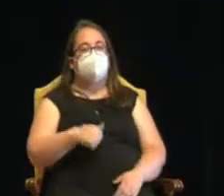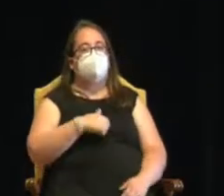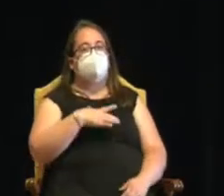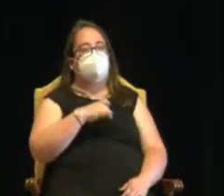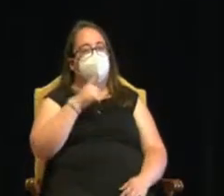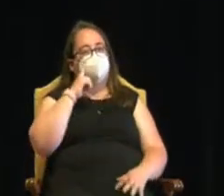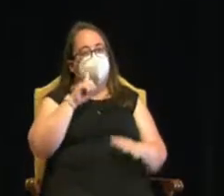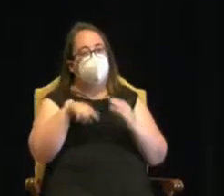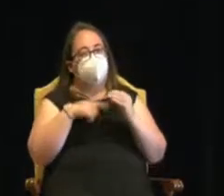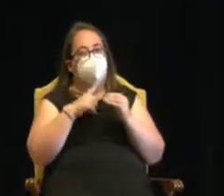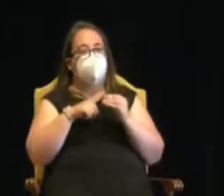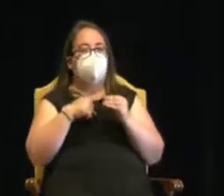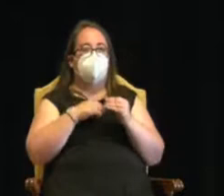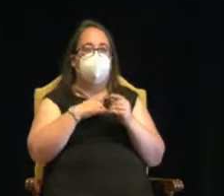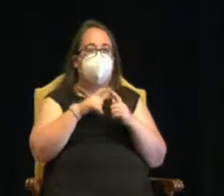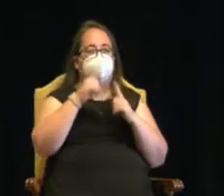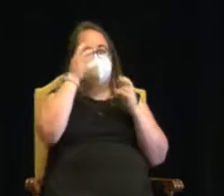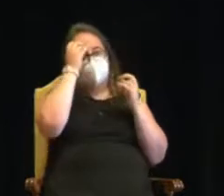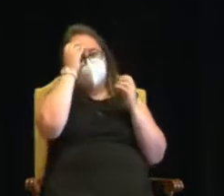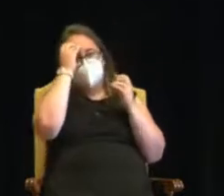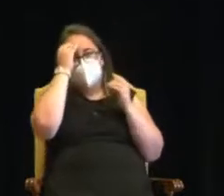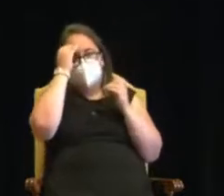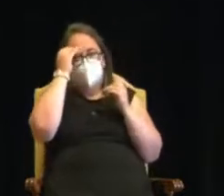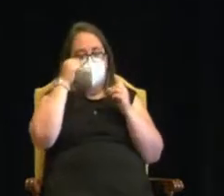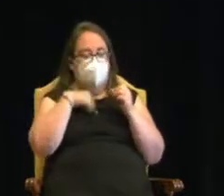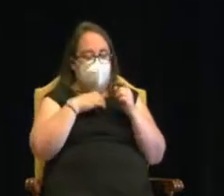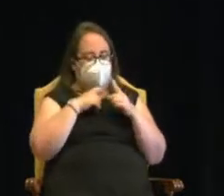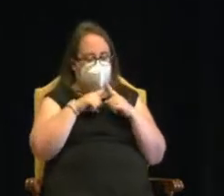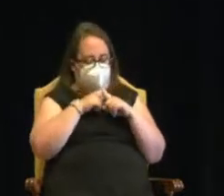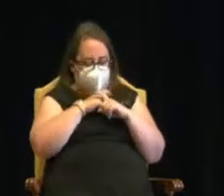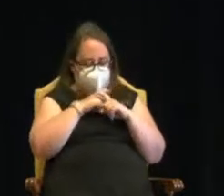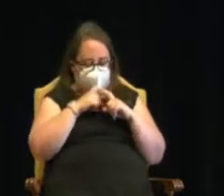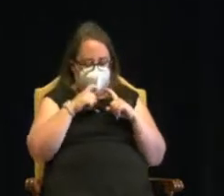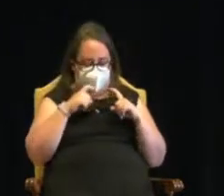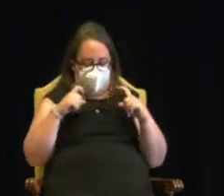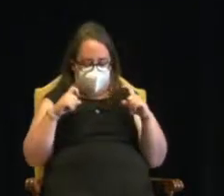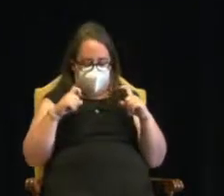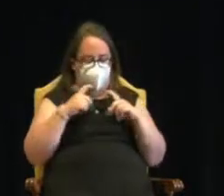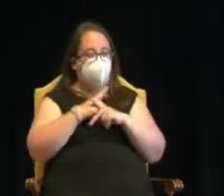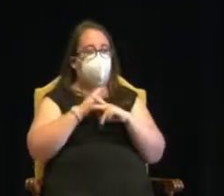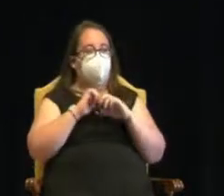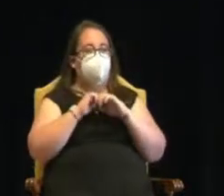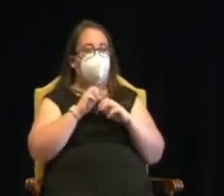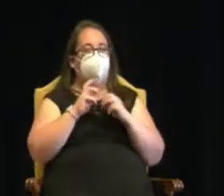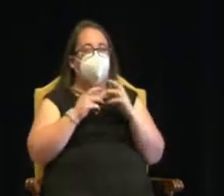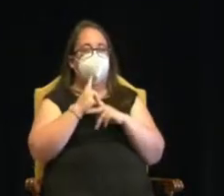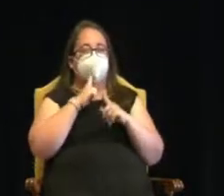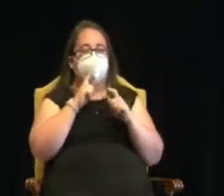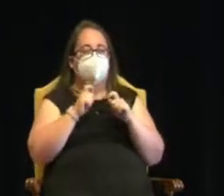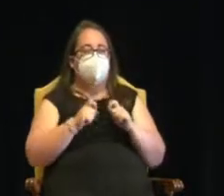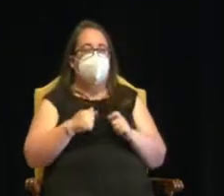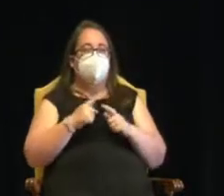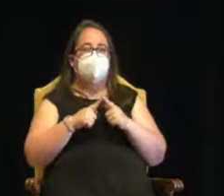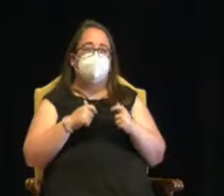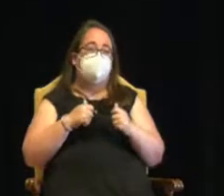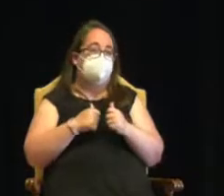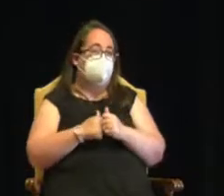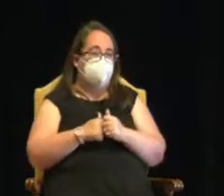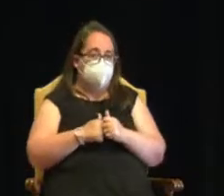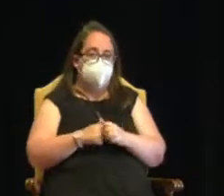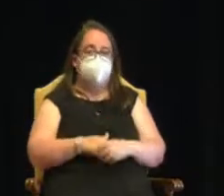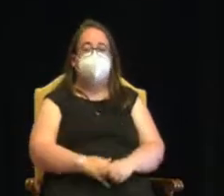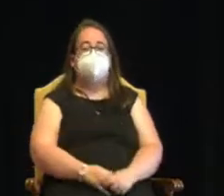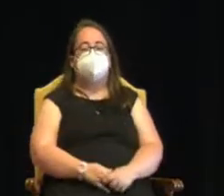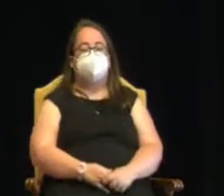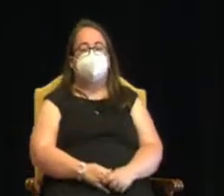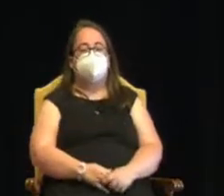these things. I like unknotting these problems in my head and thinking about how our world is changing. And I'm just trying to keep up.